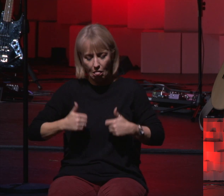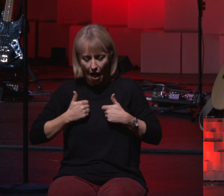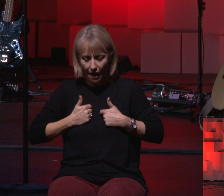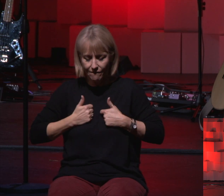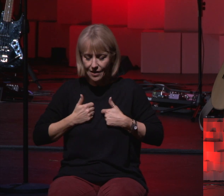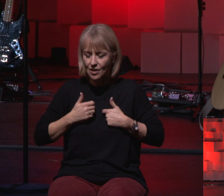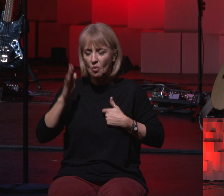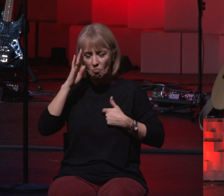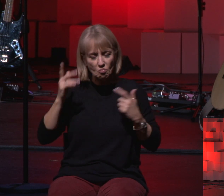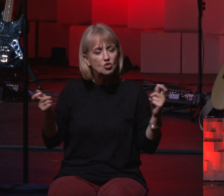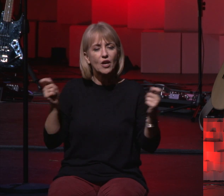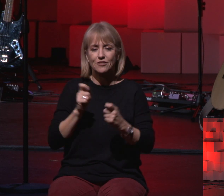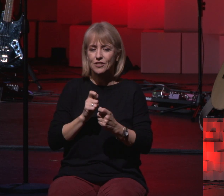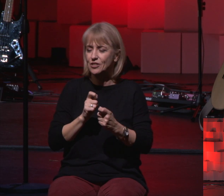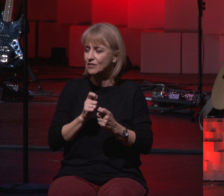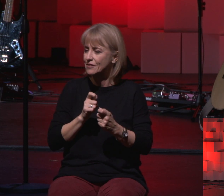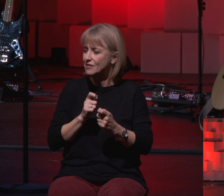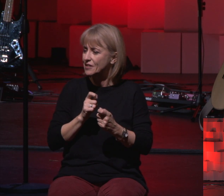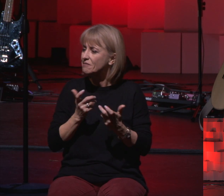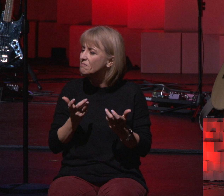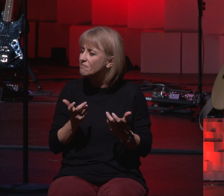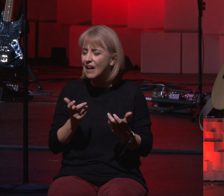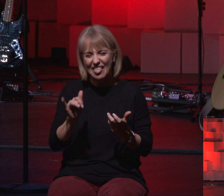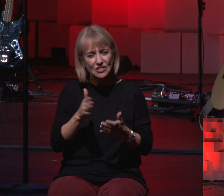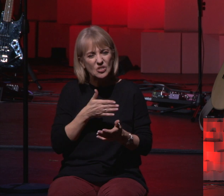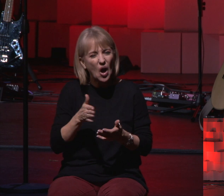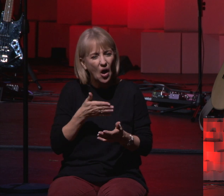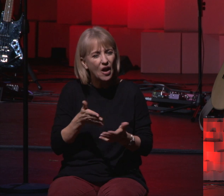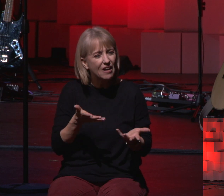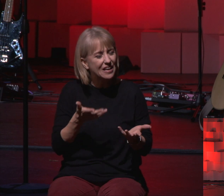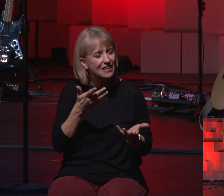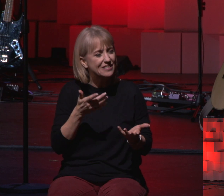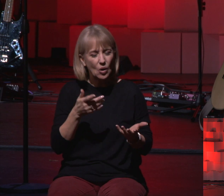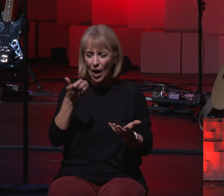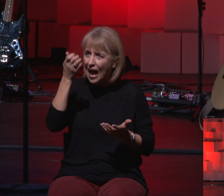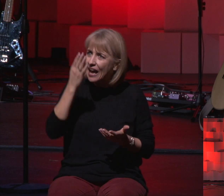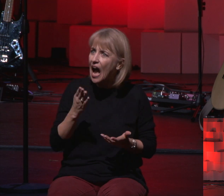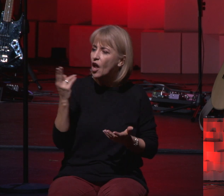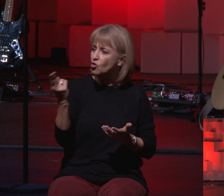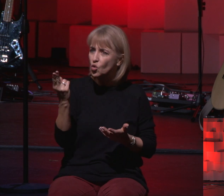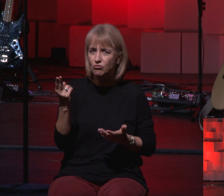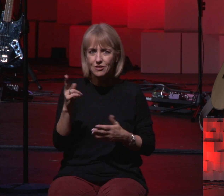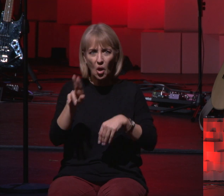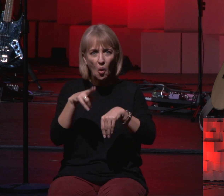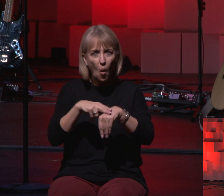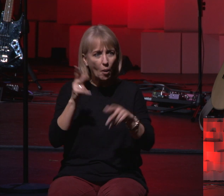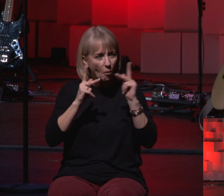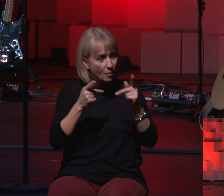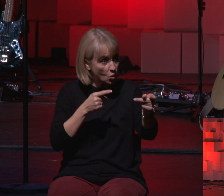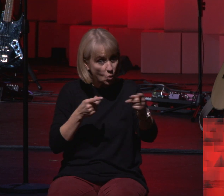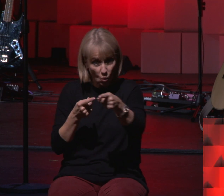same. God uses ordinary people. He chooses people just like you and me who are willing to give as